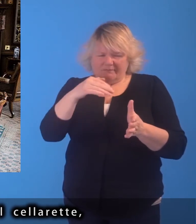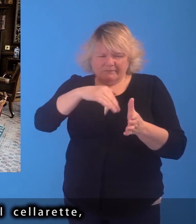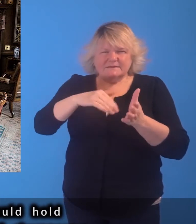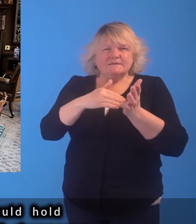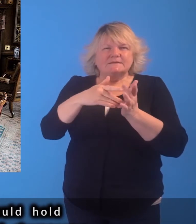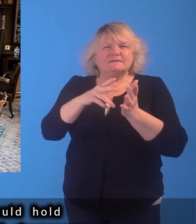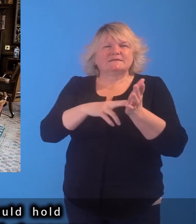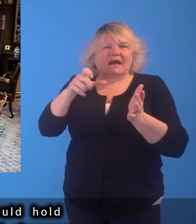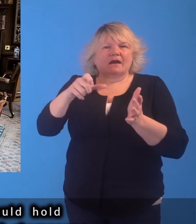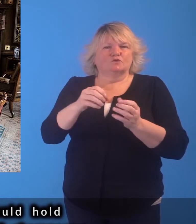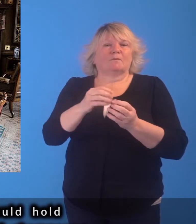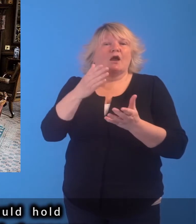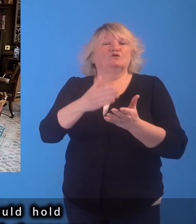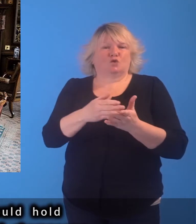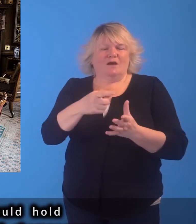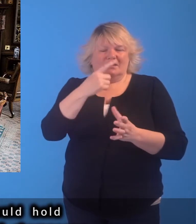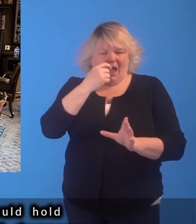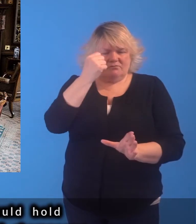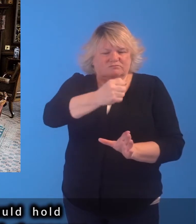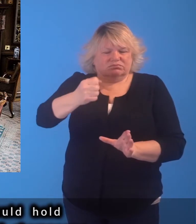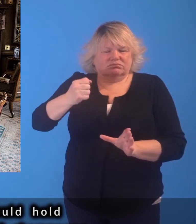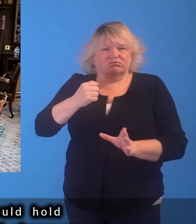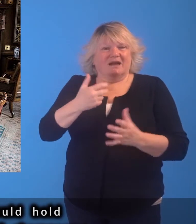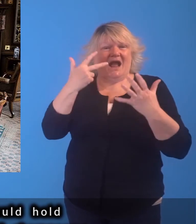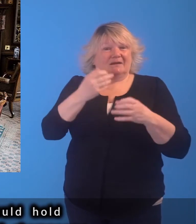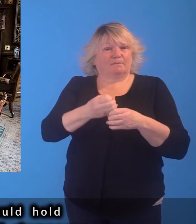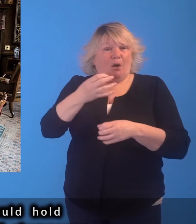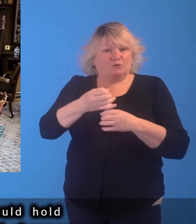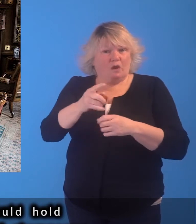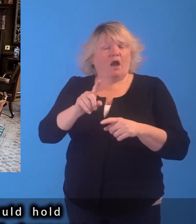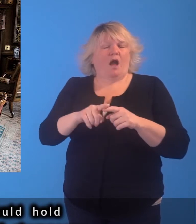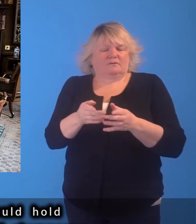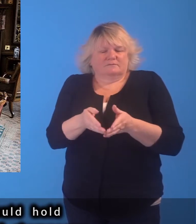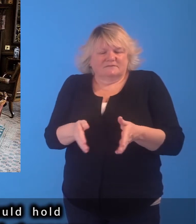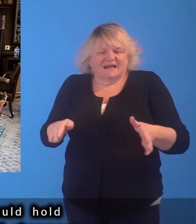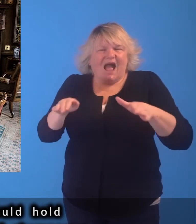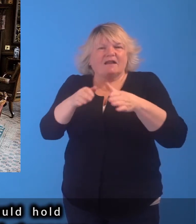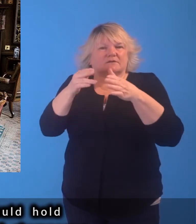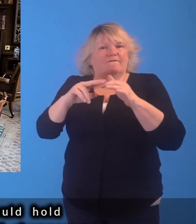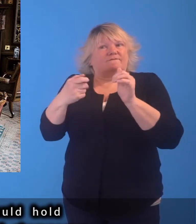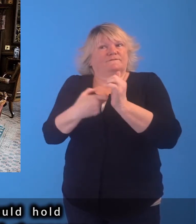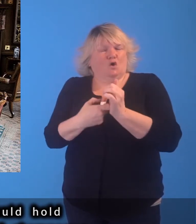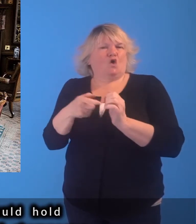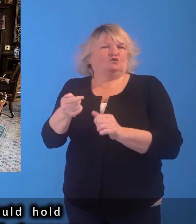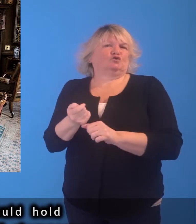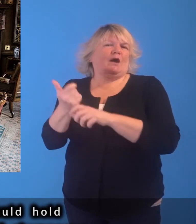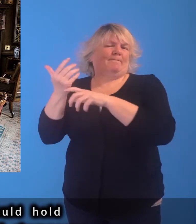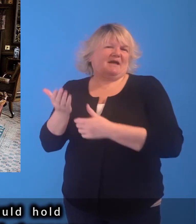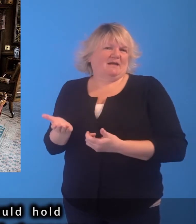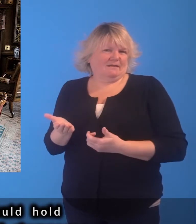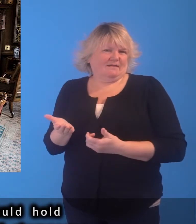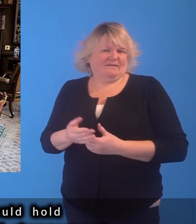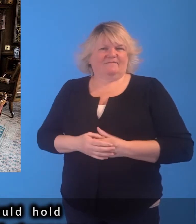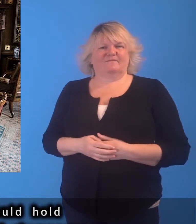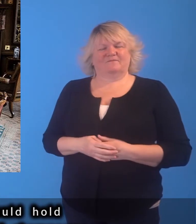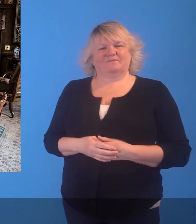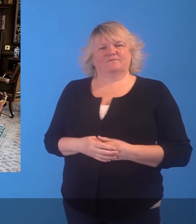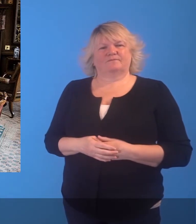The piano was a wedding present to Mrs. Reed from her brother in 1896.